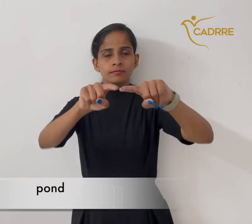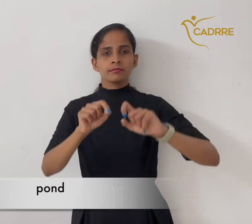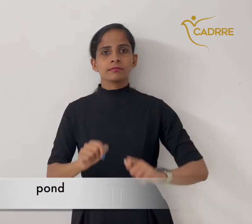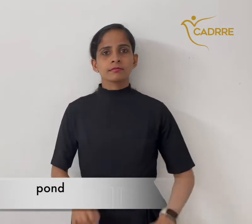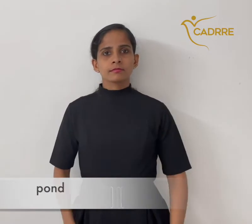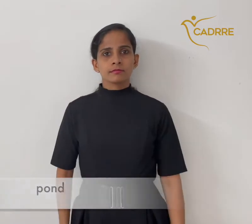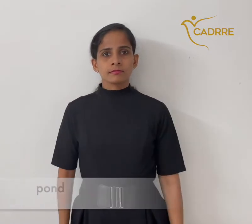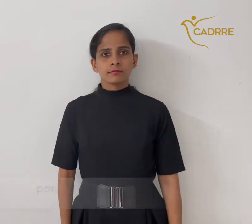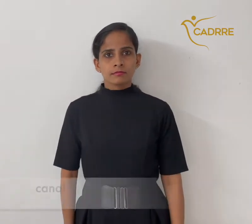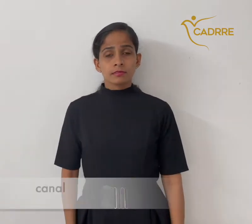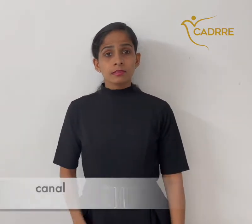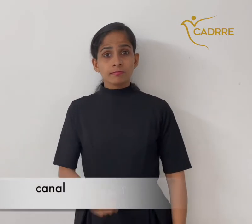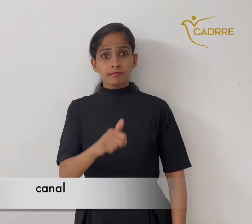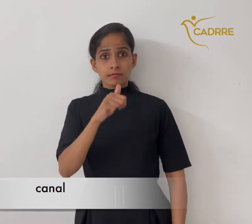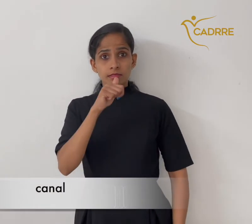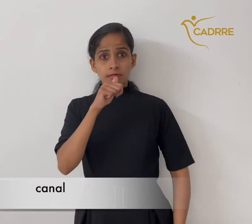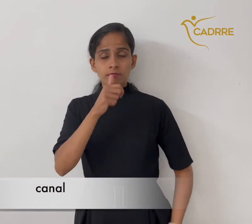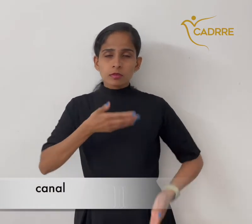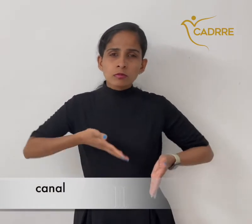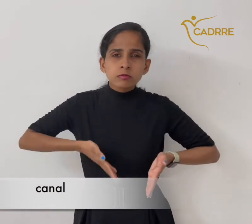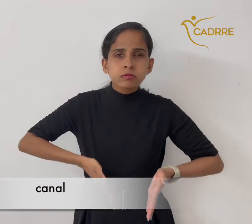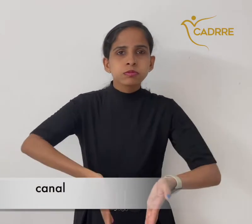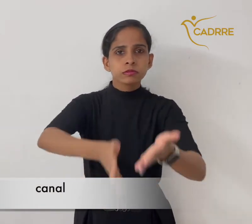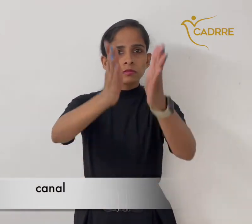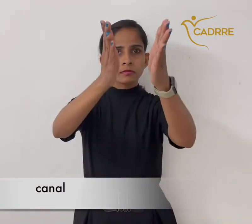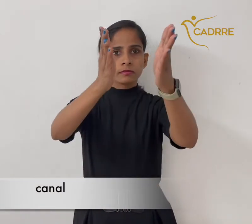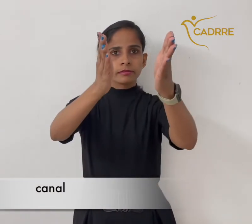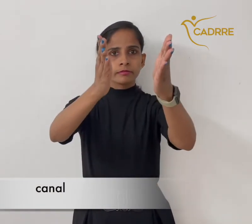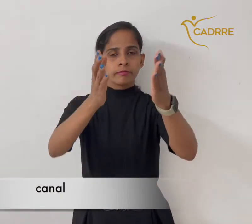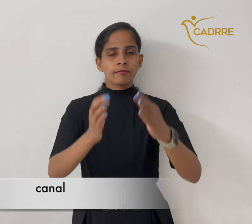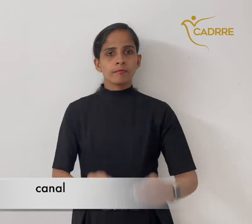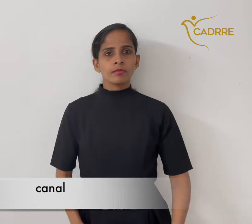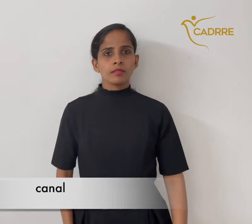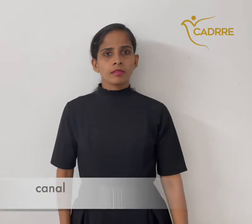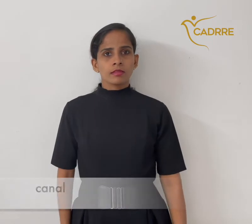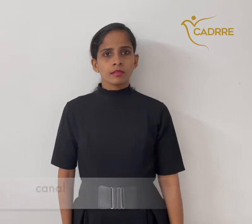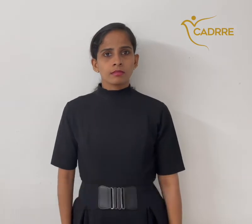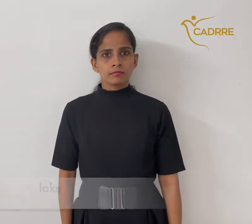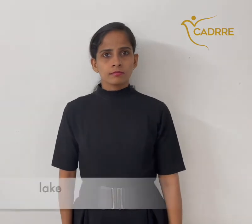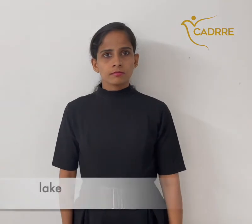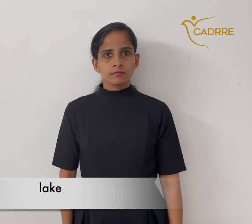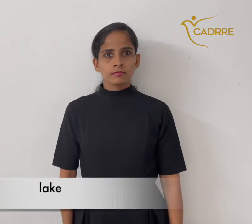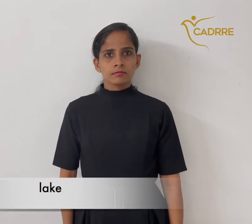pond, canal,